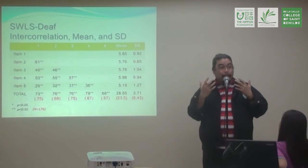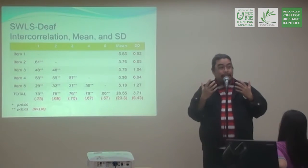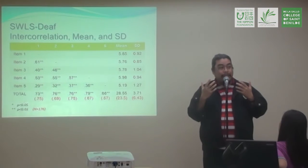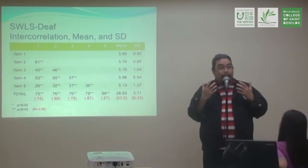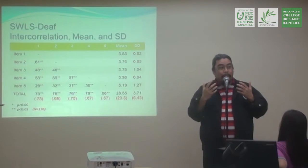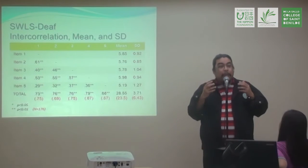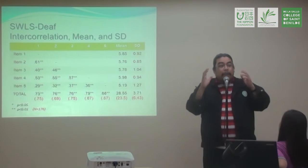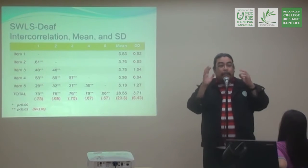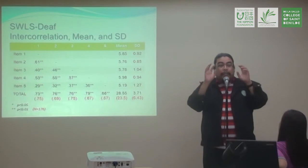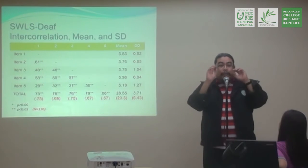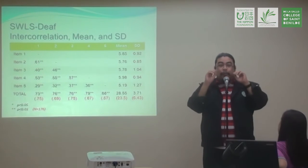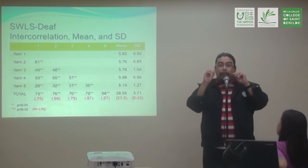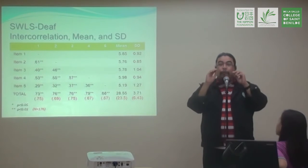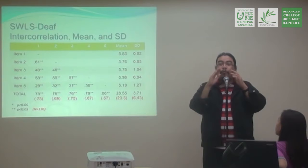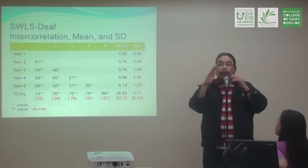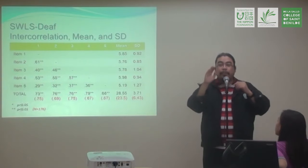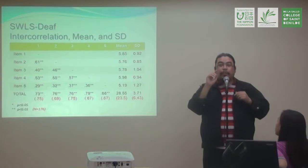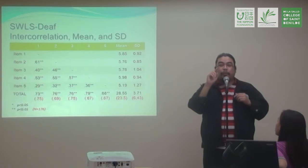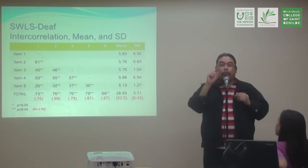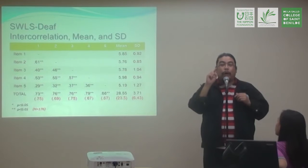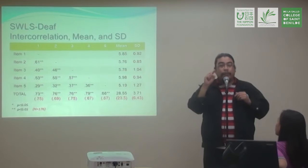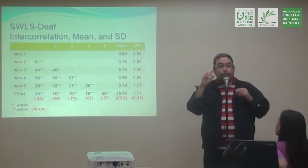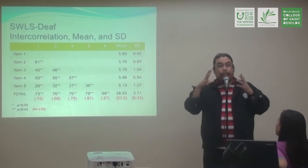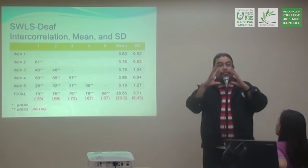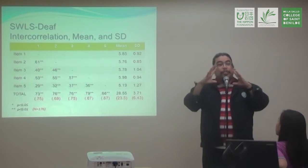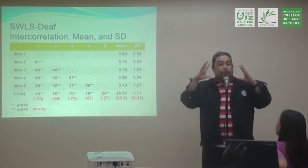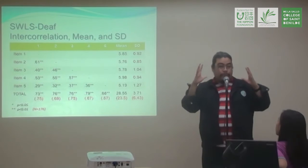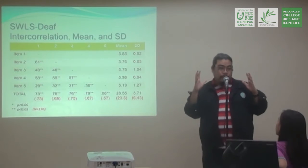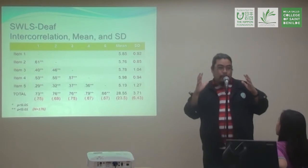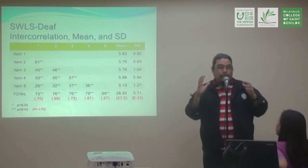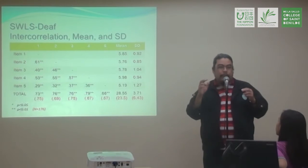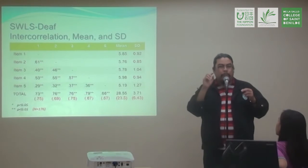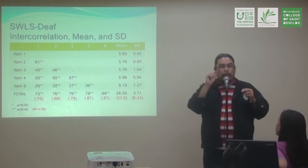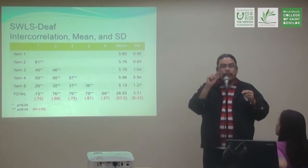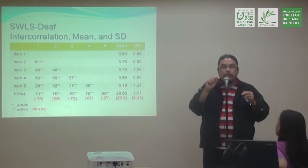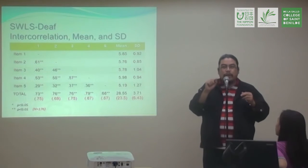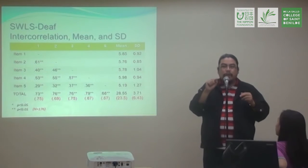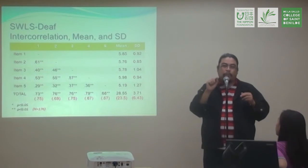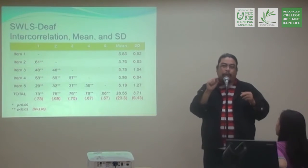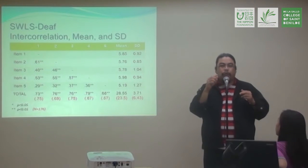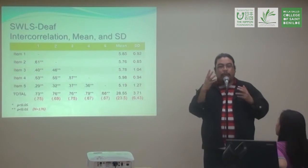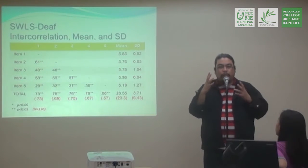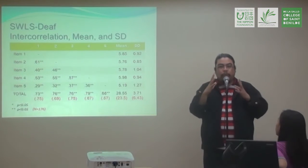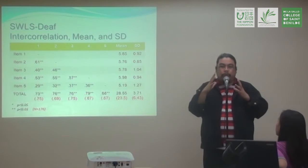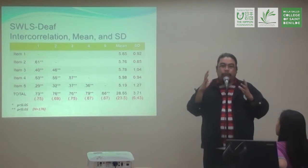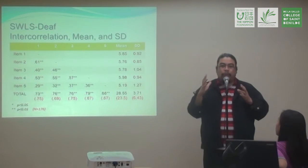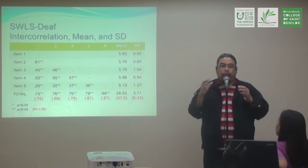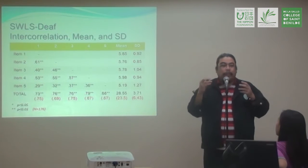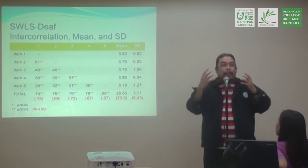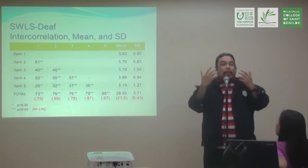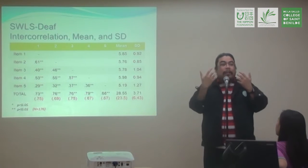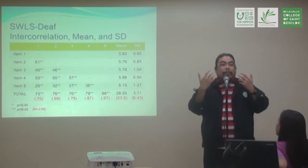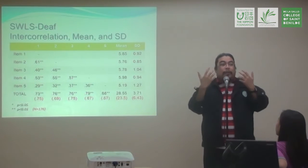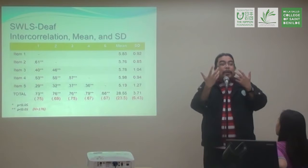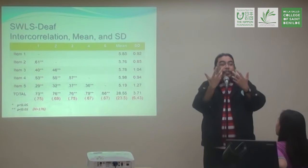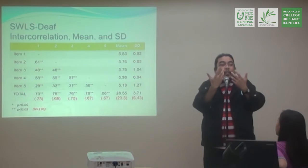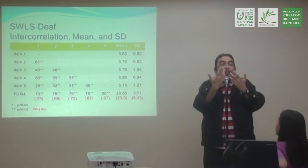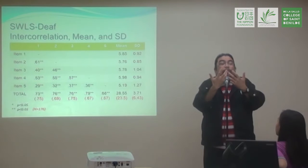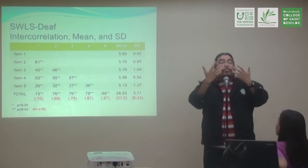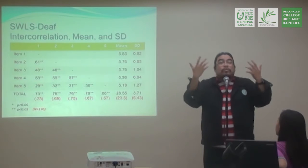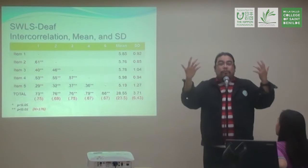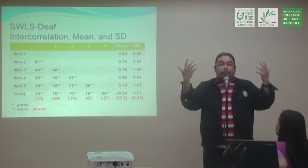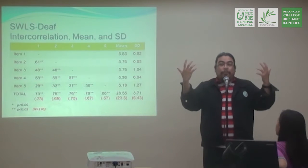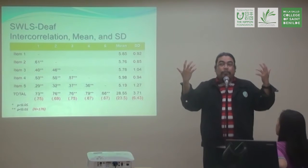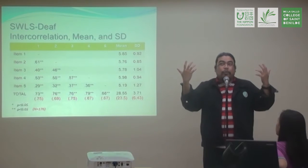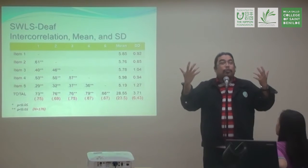measuring the same thing. But if they are farther from 1.00, let's say 0.1, 0.21 or so on, they're